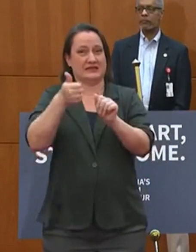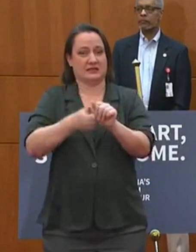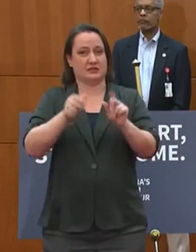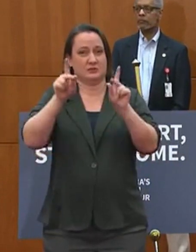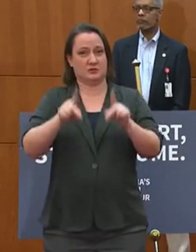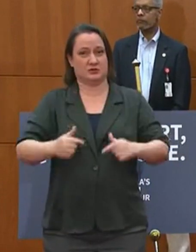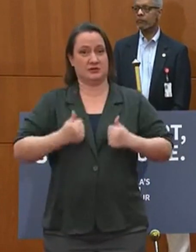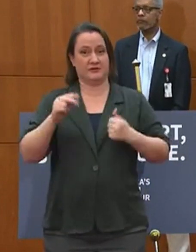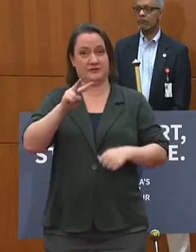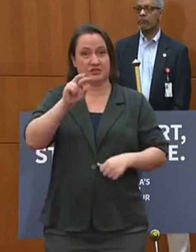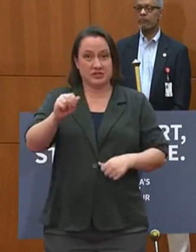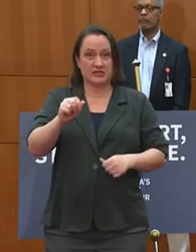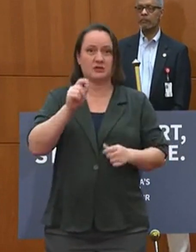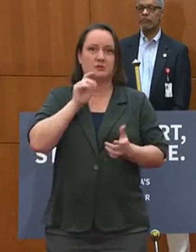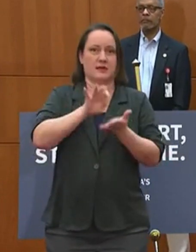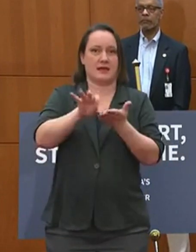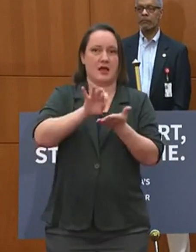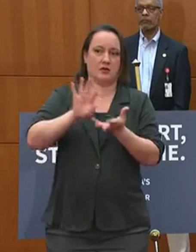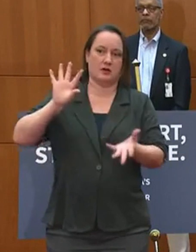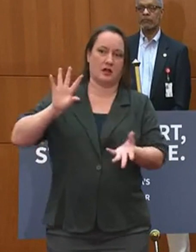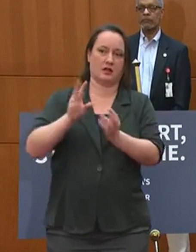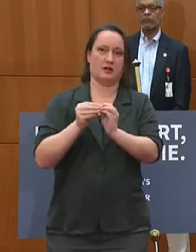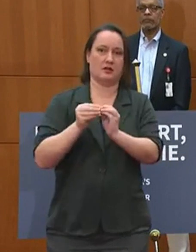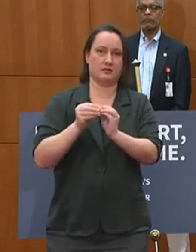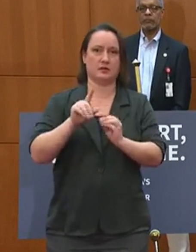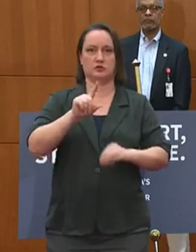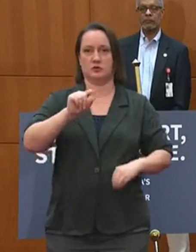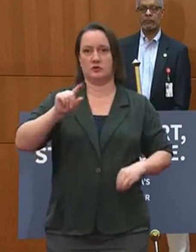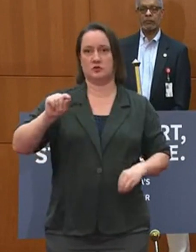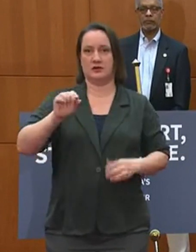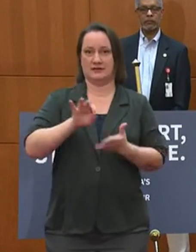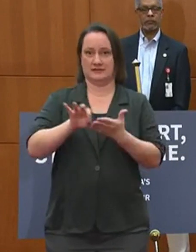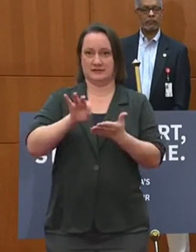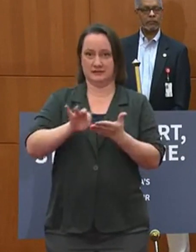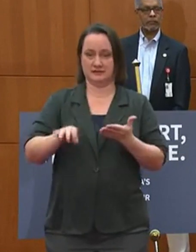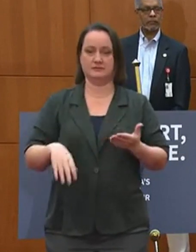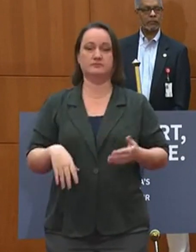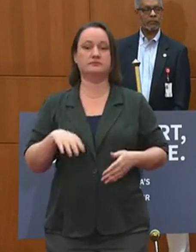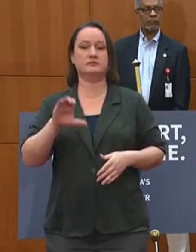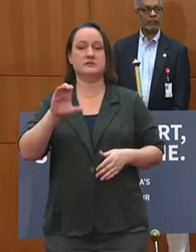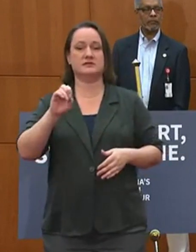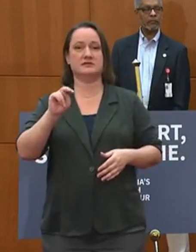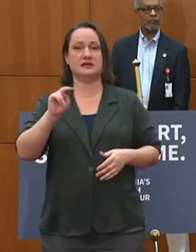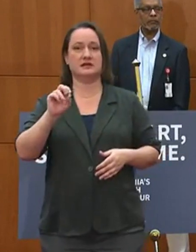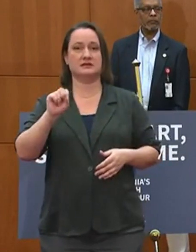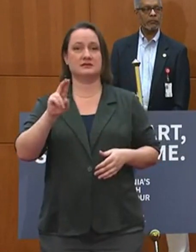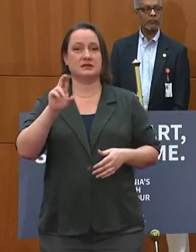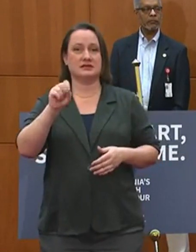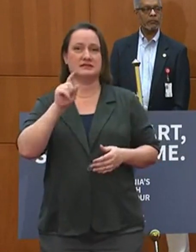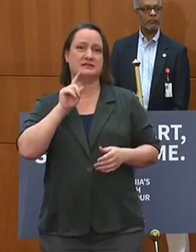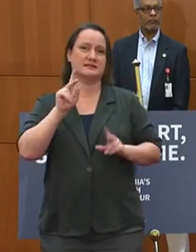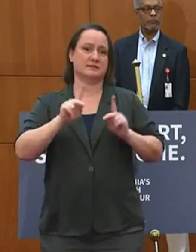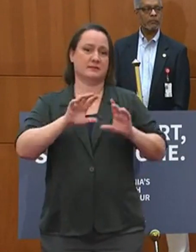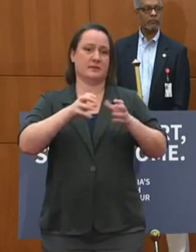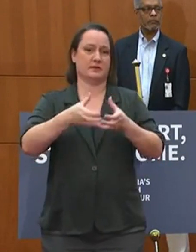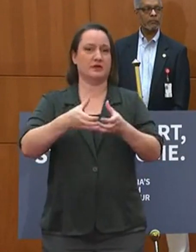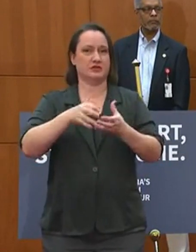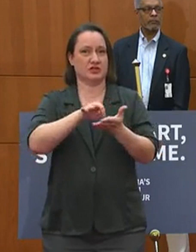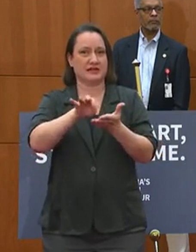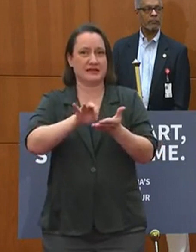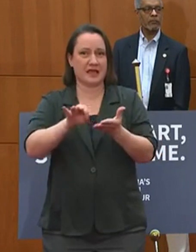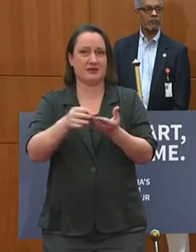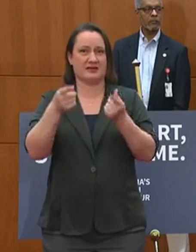in Virginia to be counted in the 2020 census. The census is a population count, and it's been conducted every 10 years